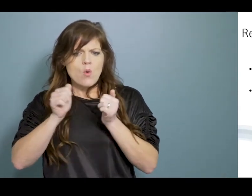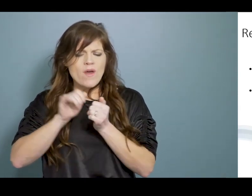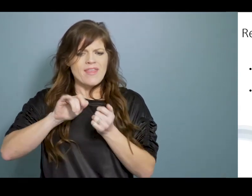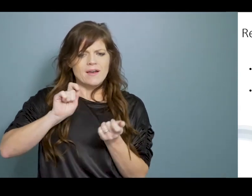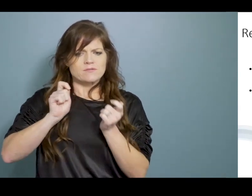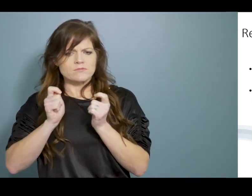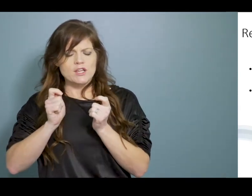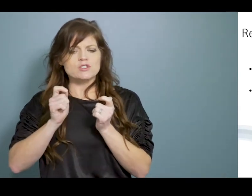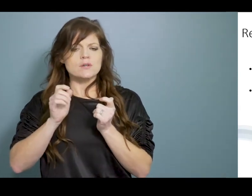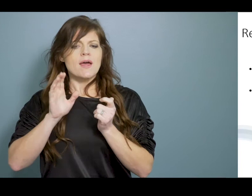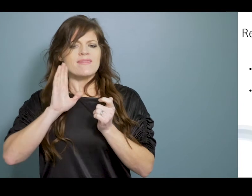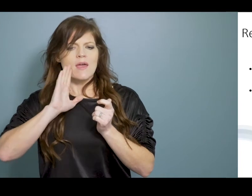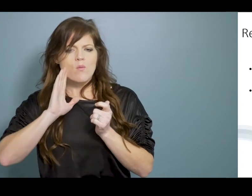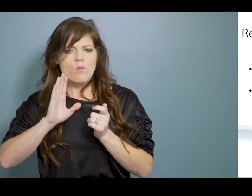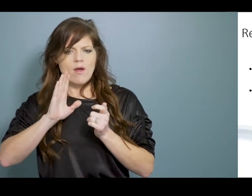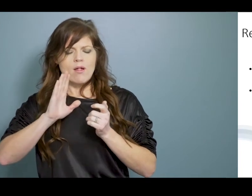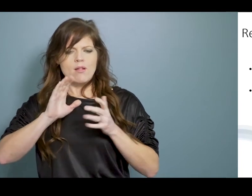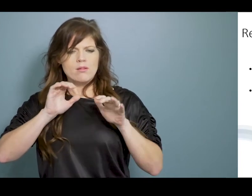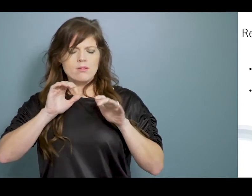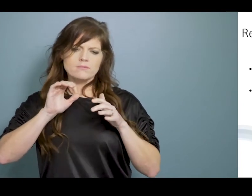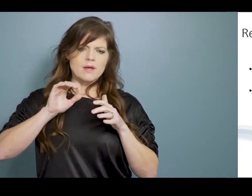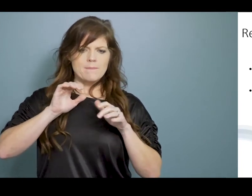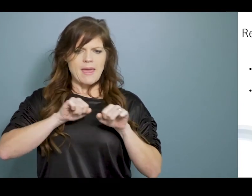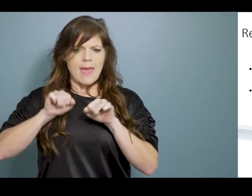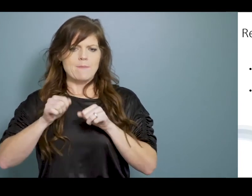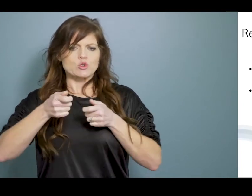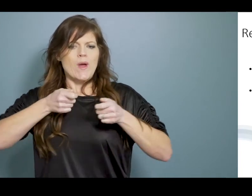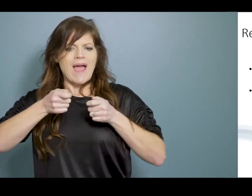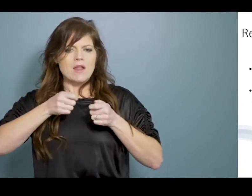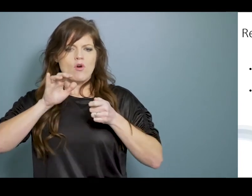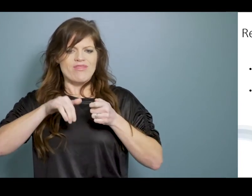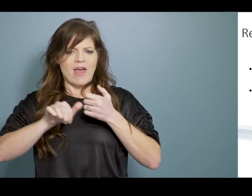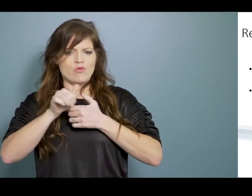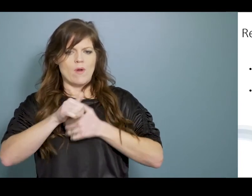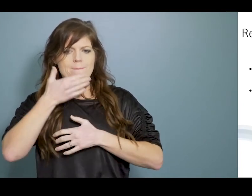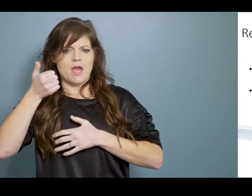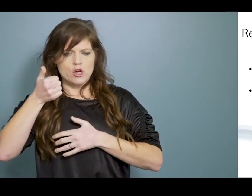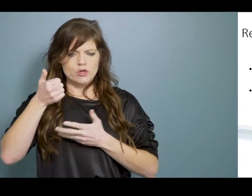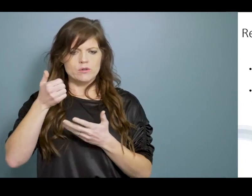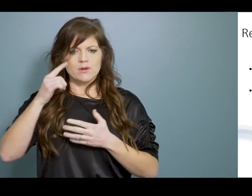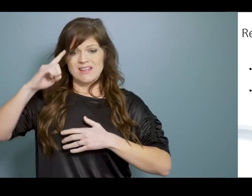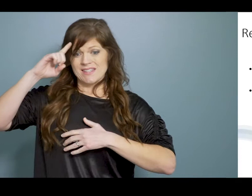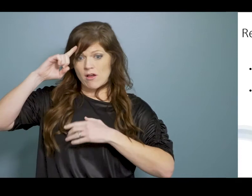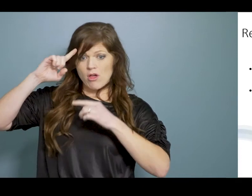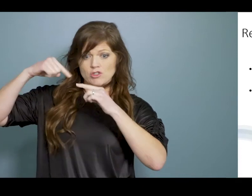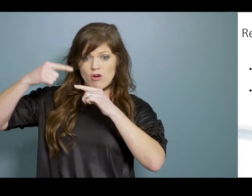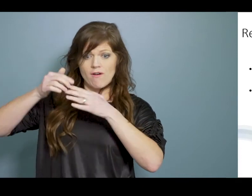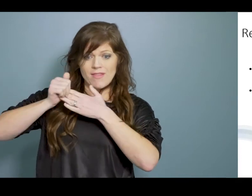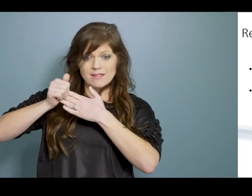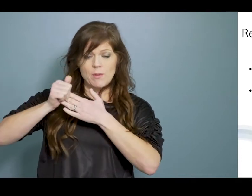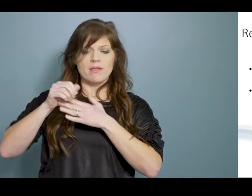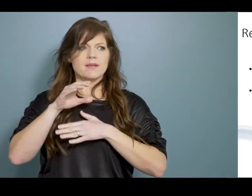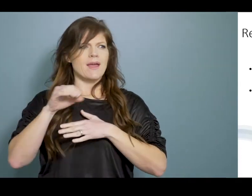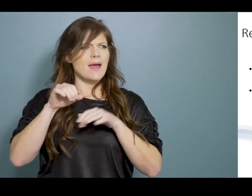better. So specifically adaptability, optimism, and psychological flexibility. So